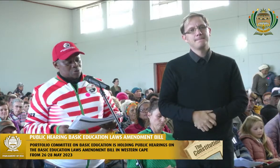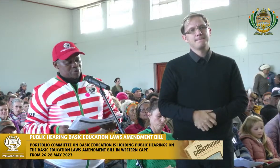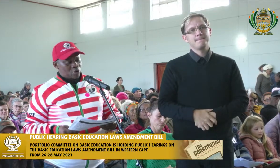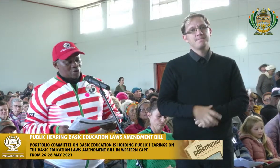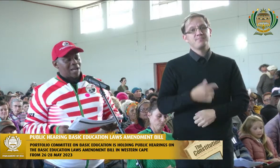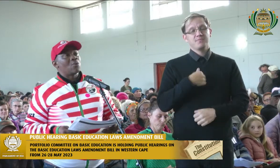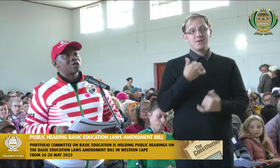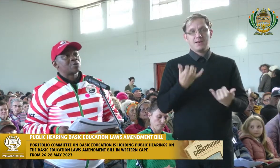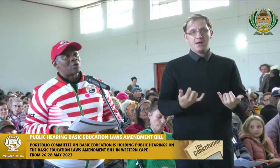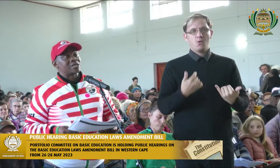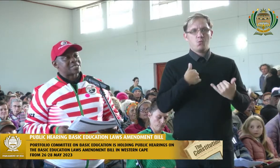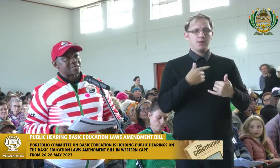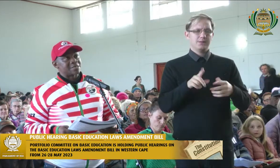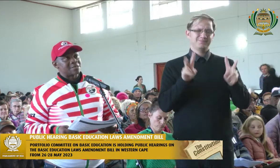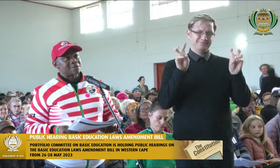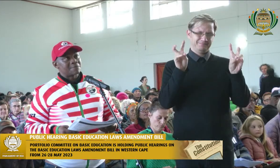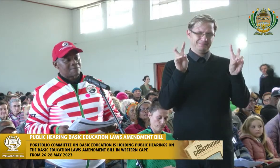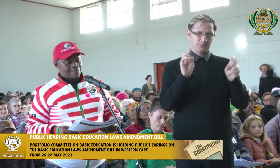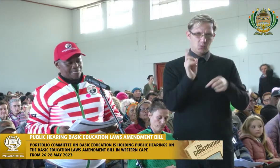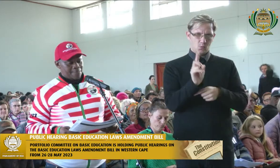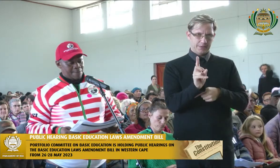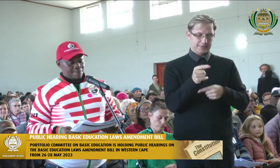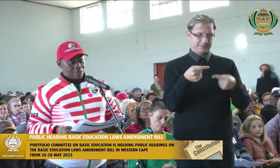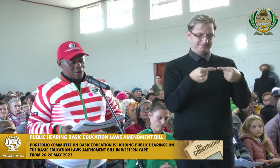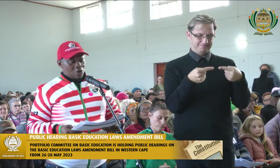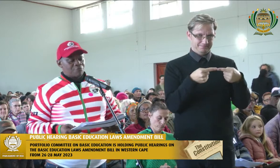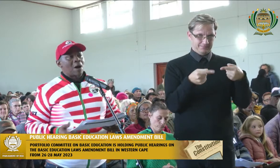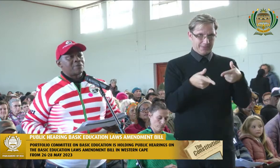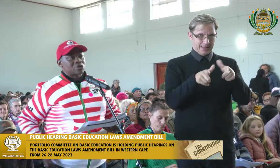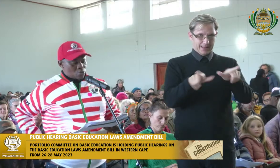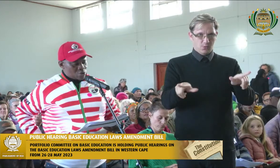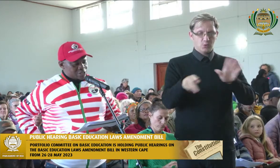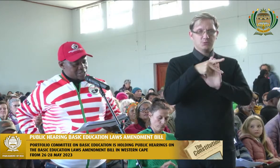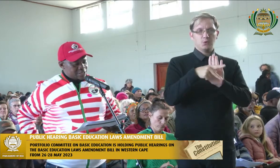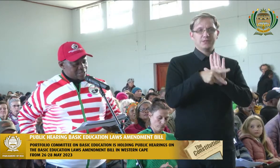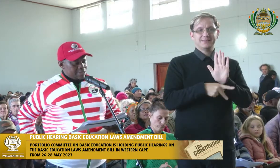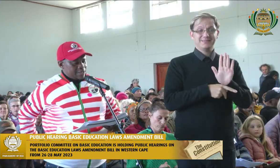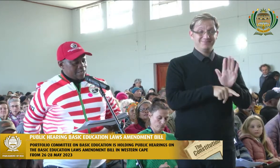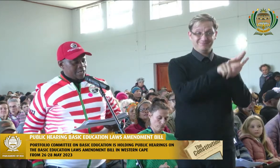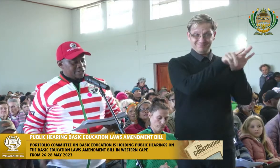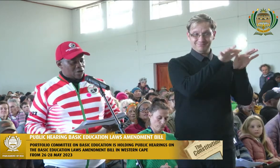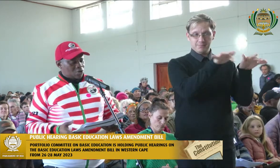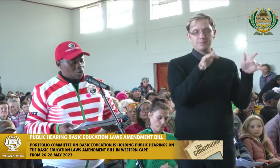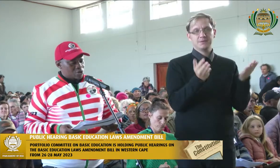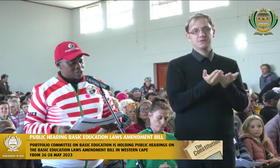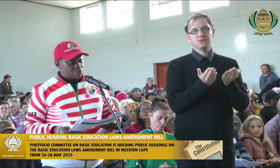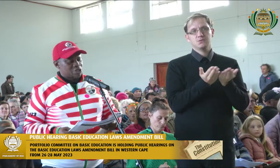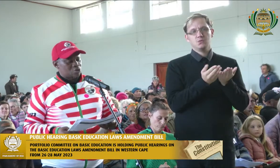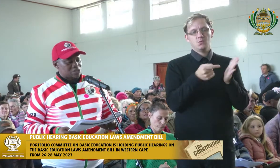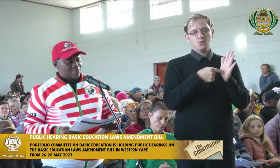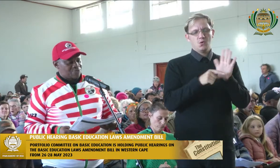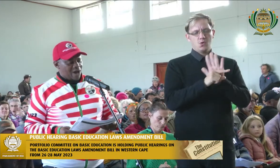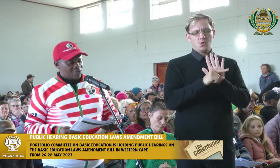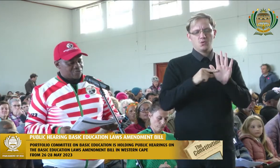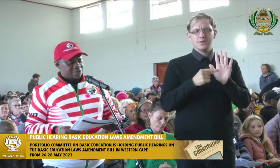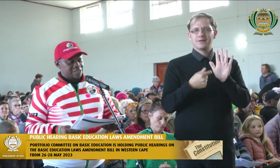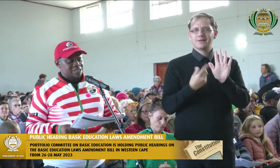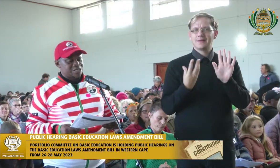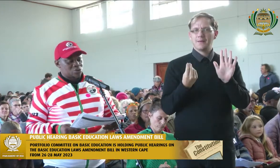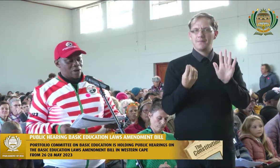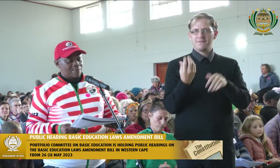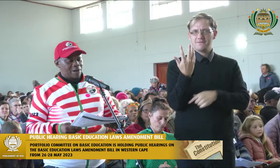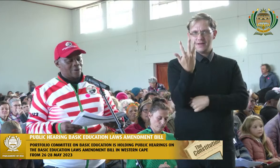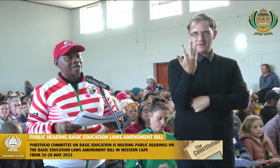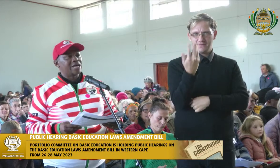I'm going to speak on language policy of public schools. The clause, which is clause number 5,